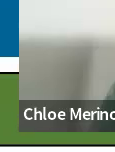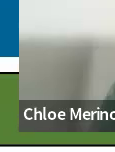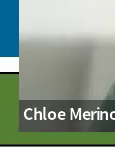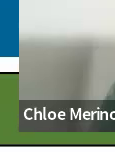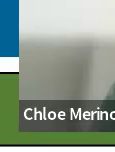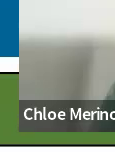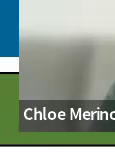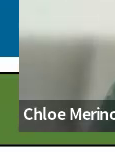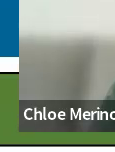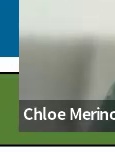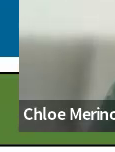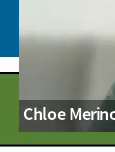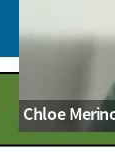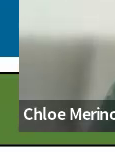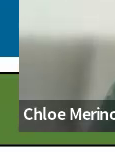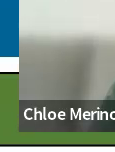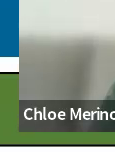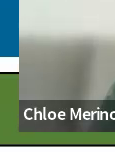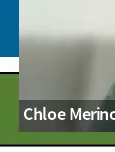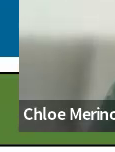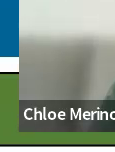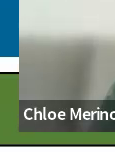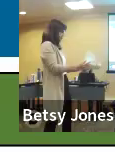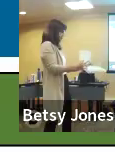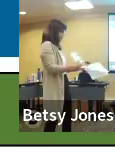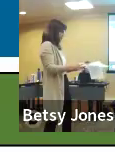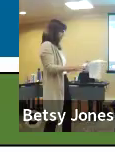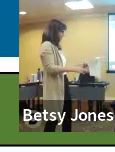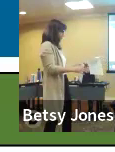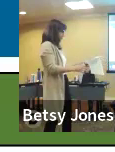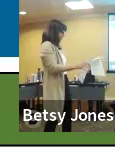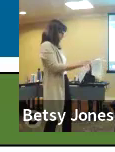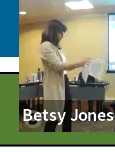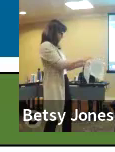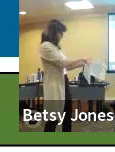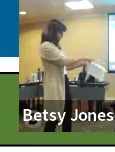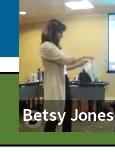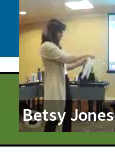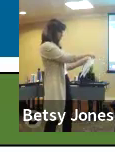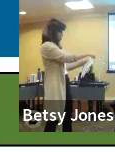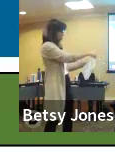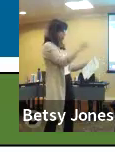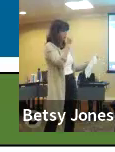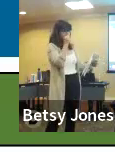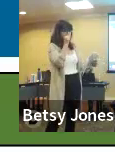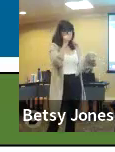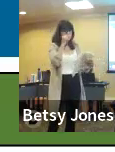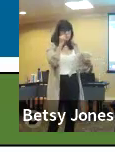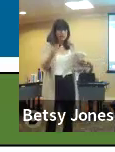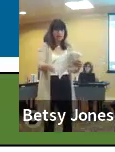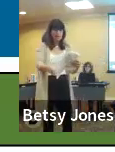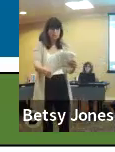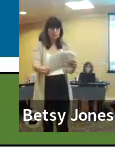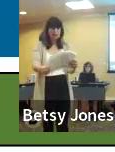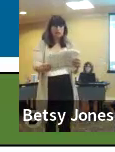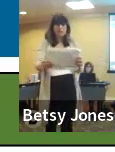Hello. Welcome, Chloe. Sorry, I'm getting my notes back here. Bear with me just a second. So Chloe Marino is with